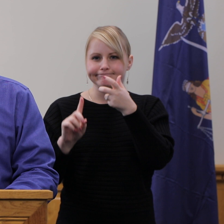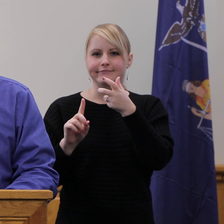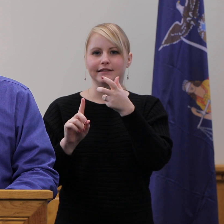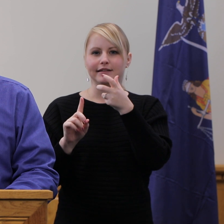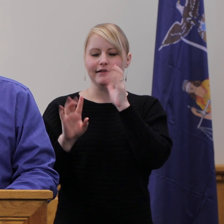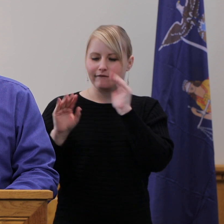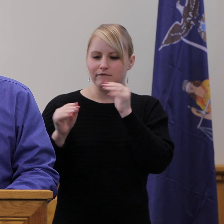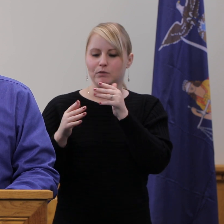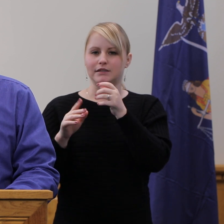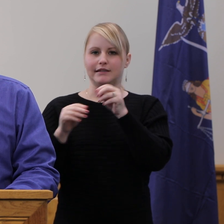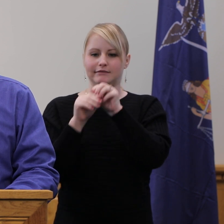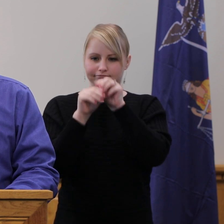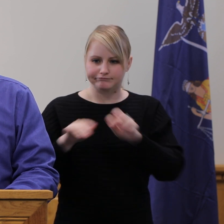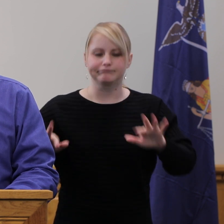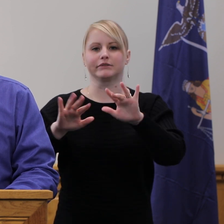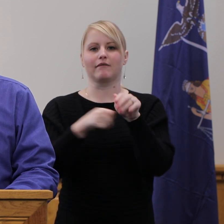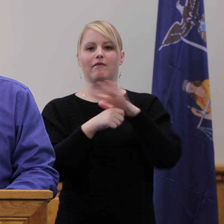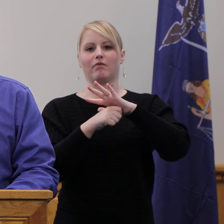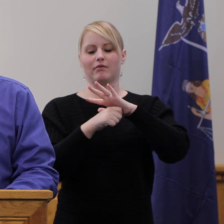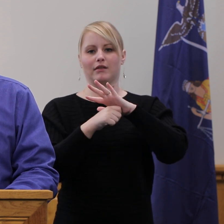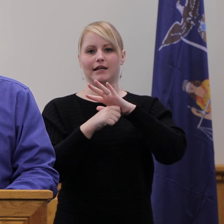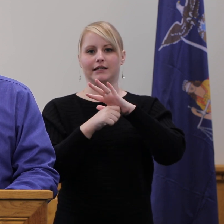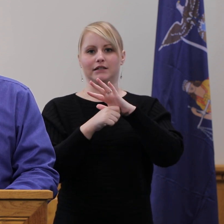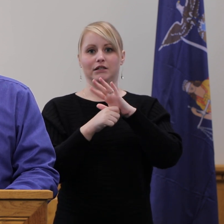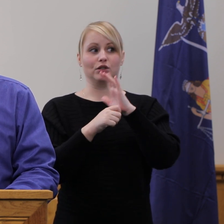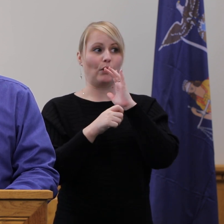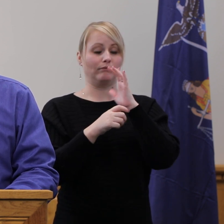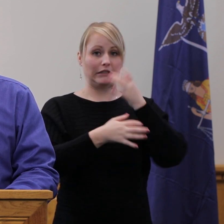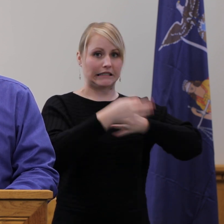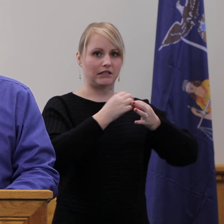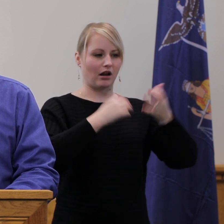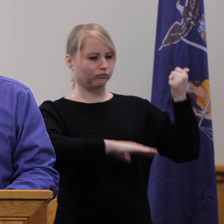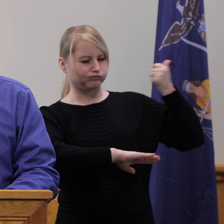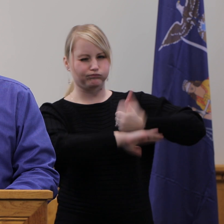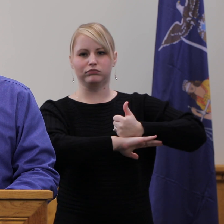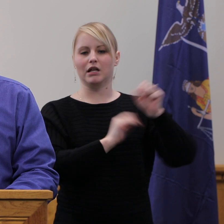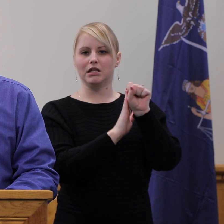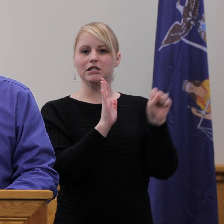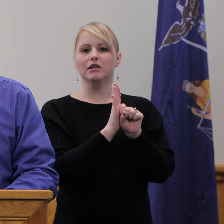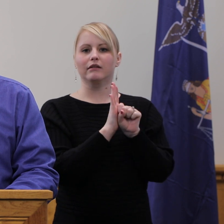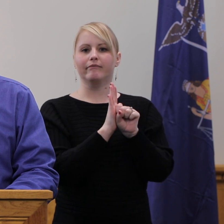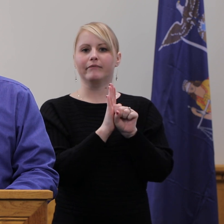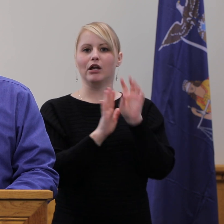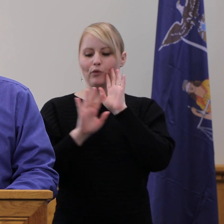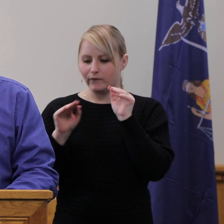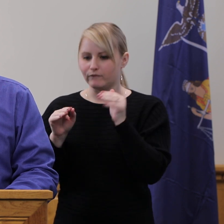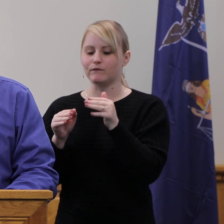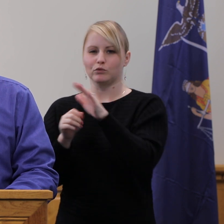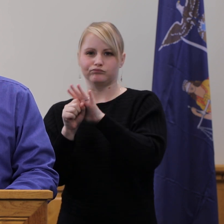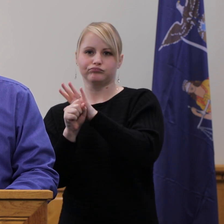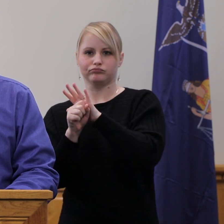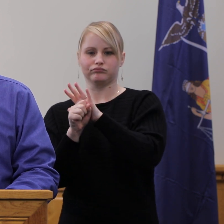outbreak or cluster. Instead of across-the-board shutdowns, restrictions will be focused on the center of the outbreak and surrounding